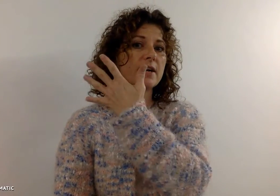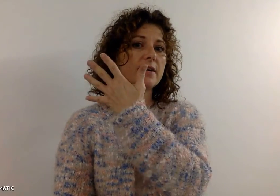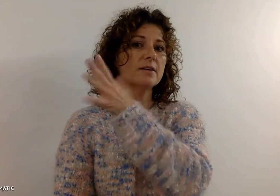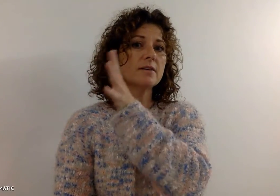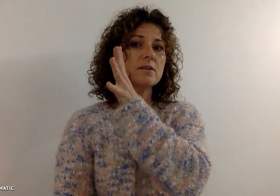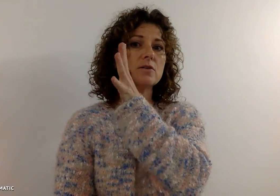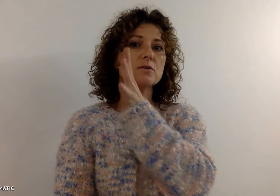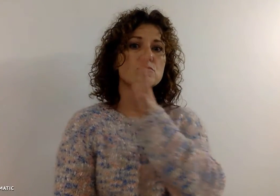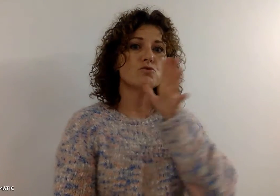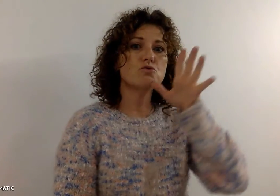5-hand. Go.